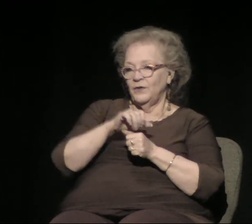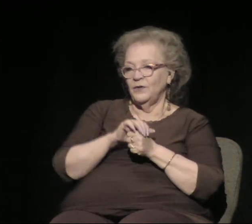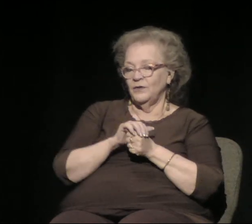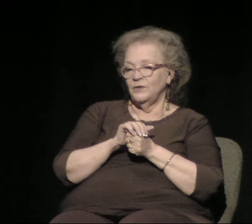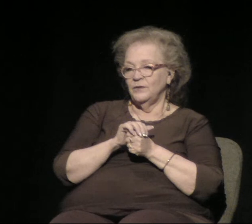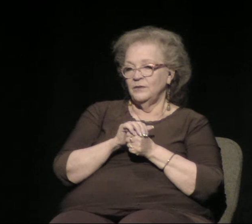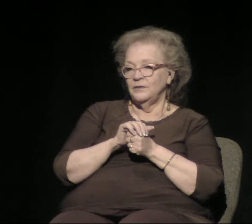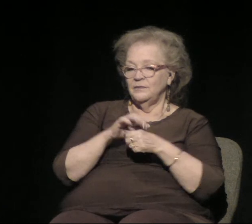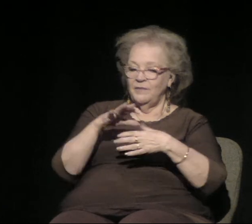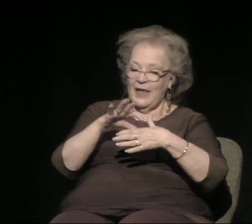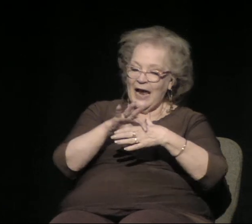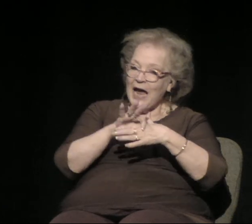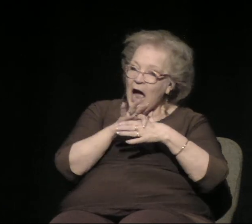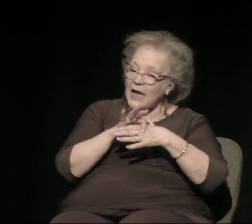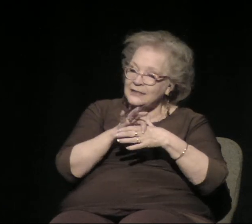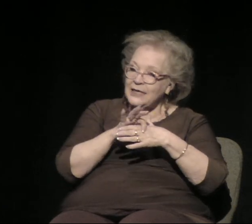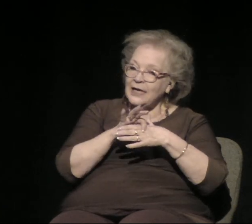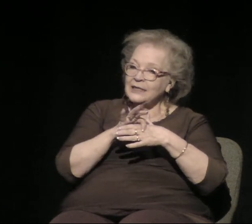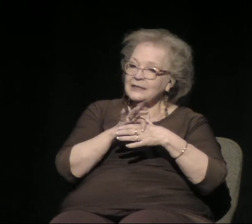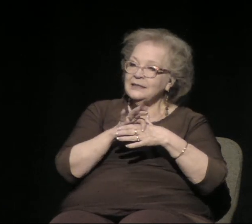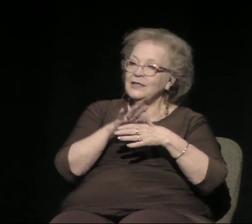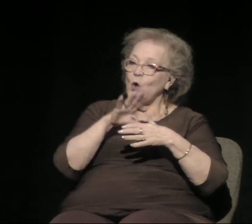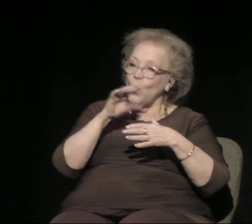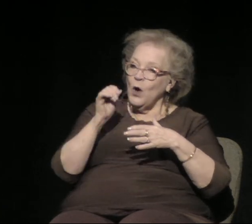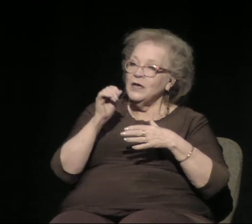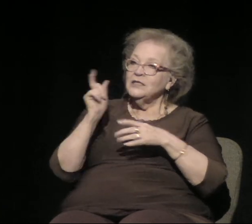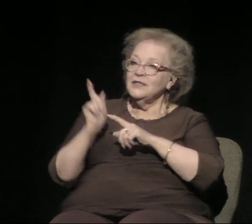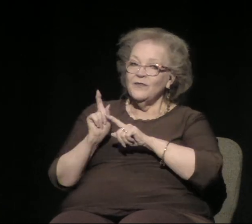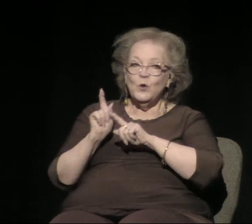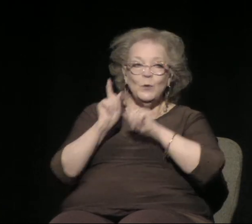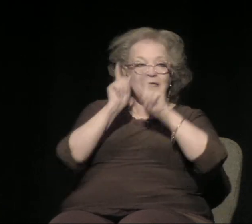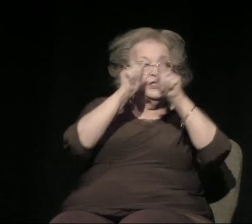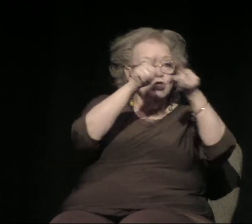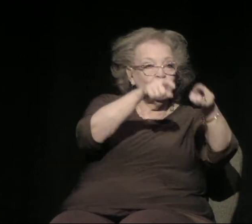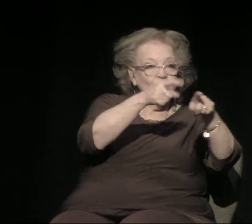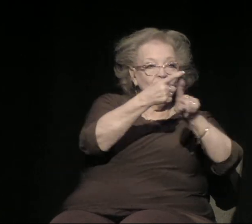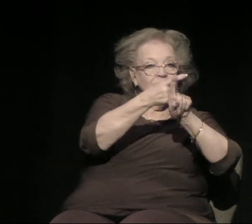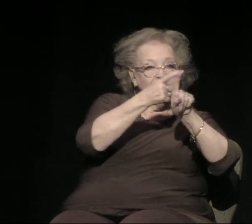that its context was the return from the exile?